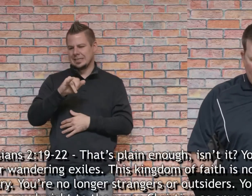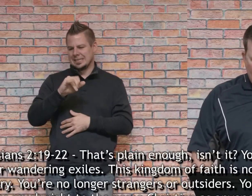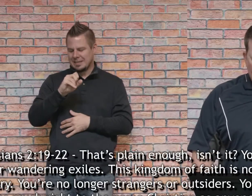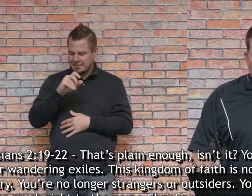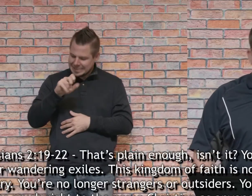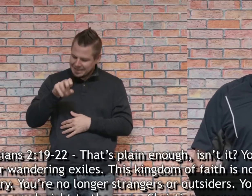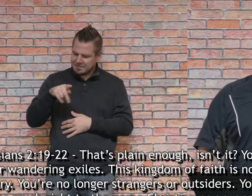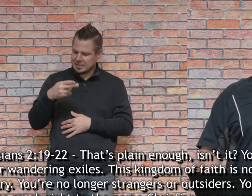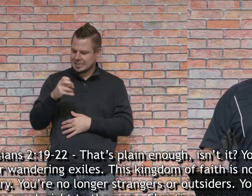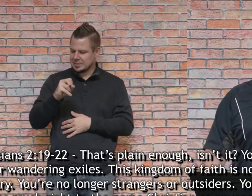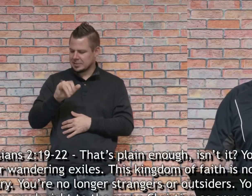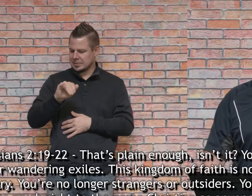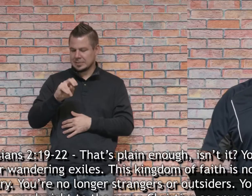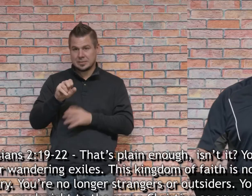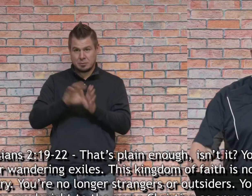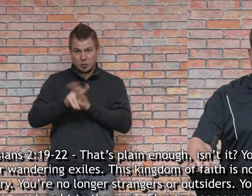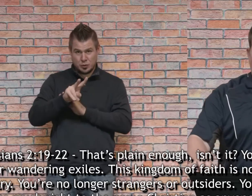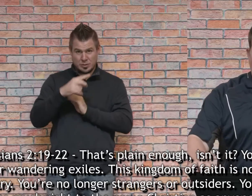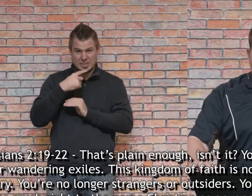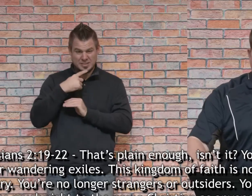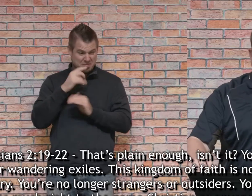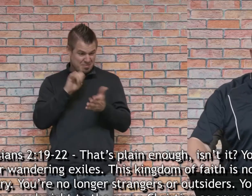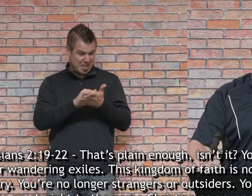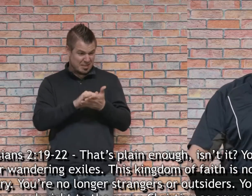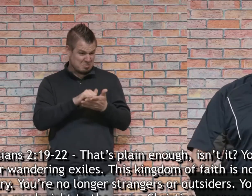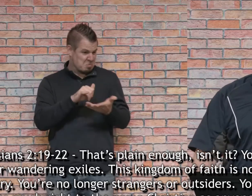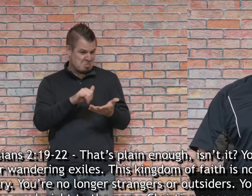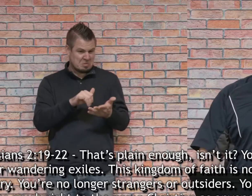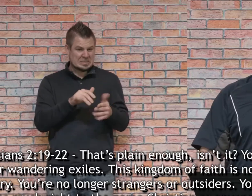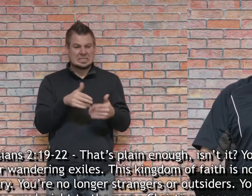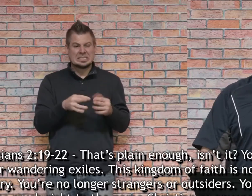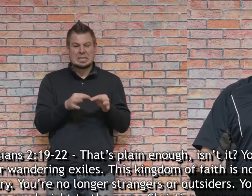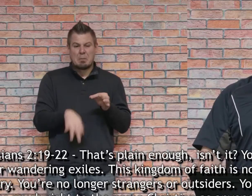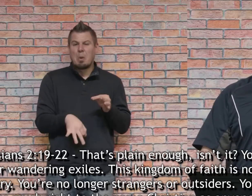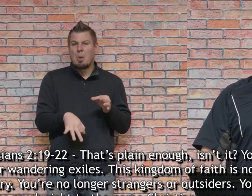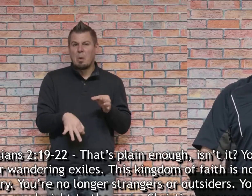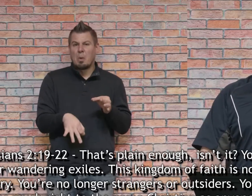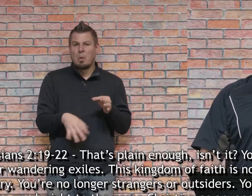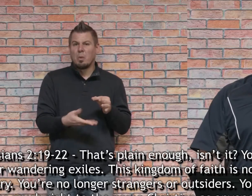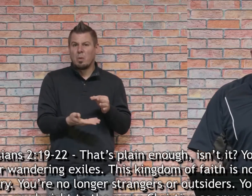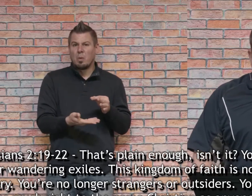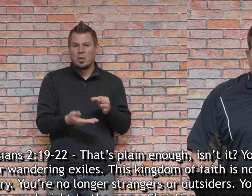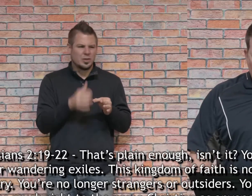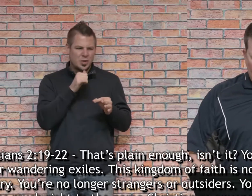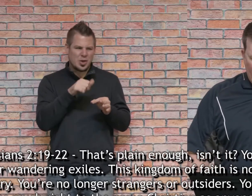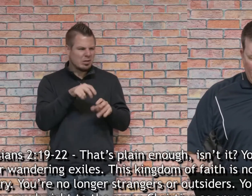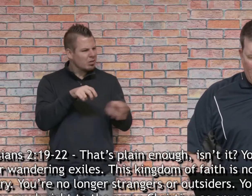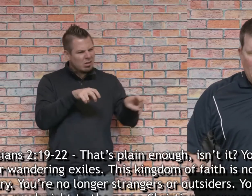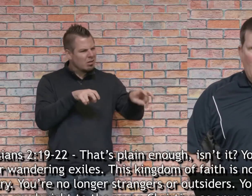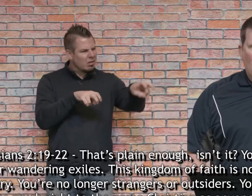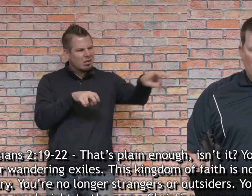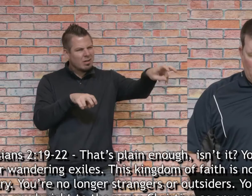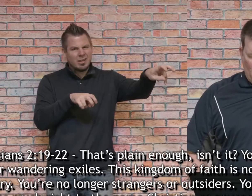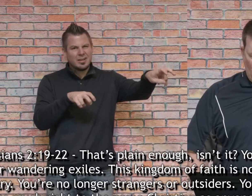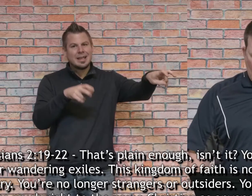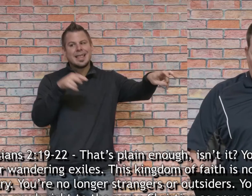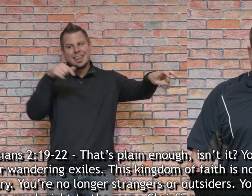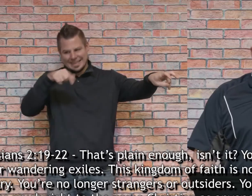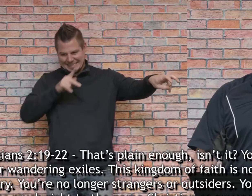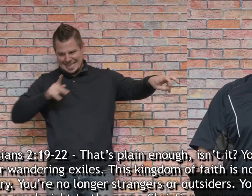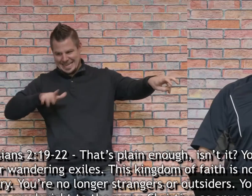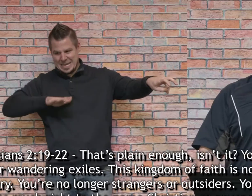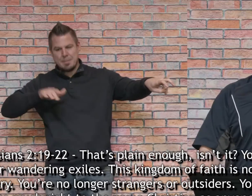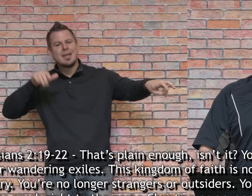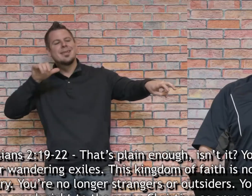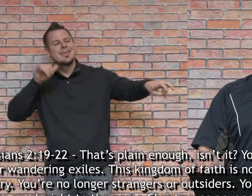says, "That's plain enough, isn't it? You're no longer wandering exiles. This kingdom of faith is now your home